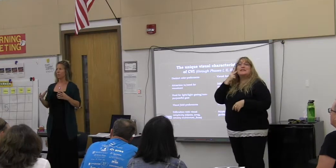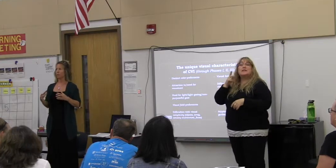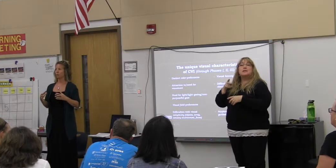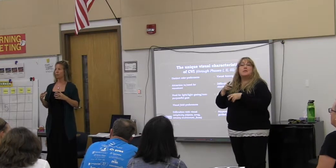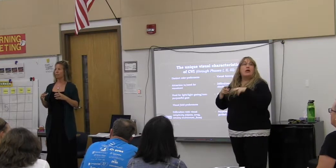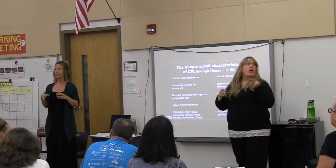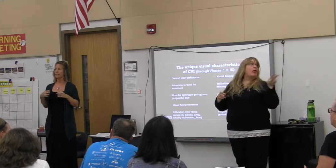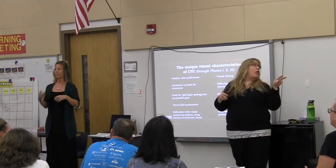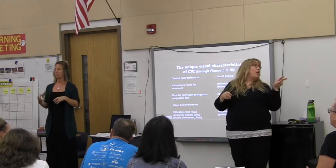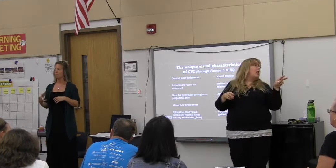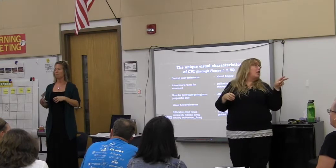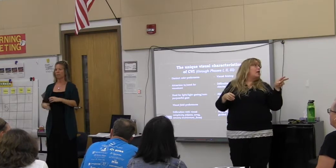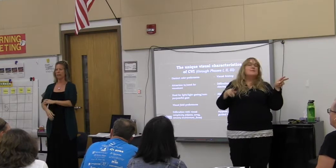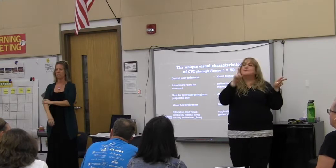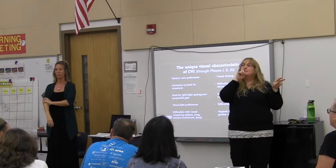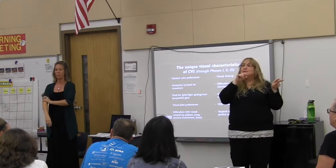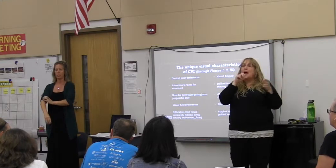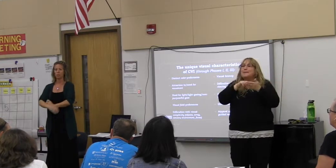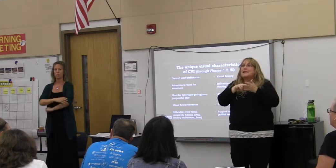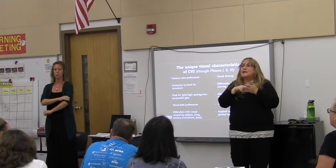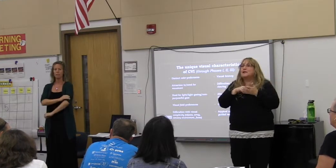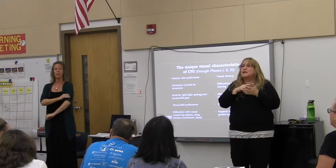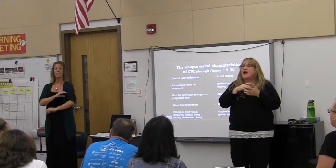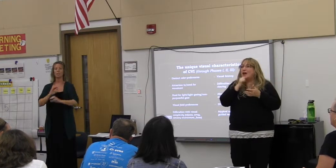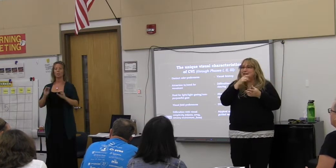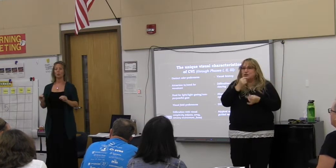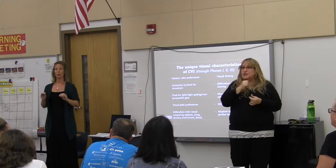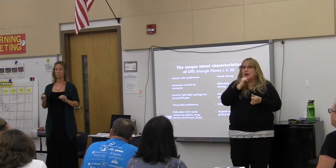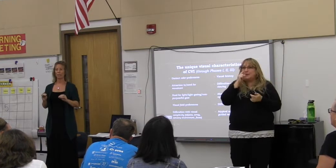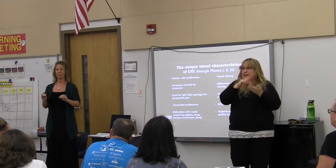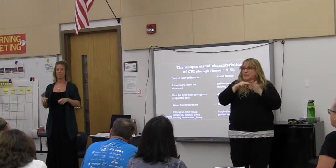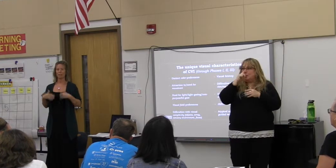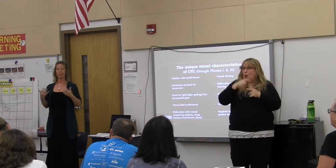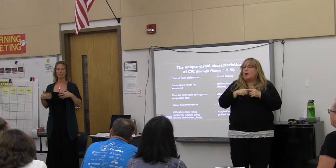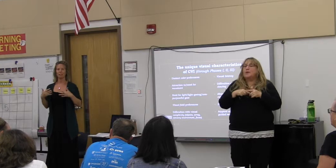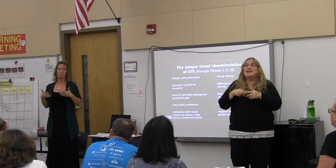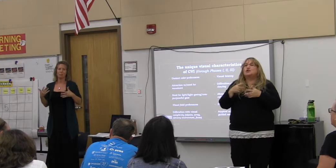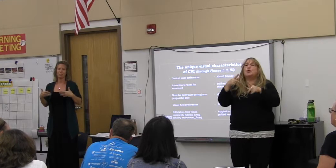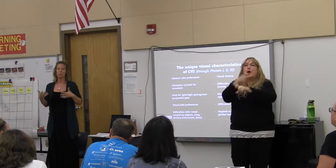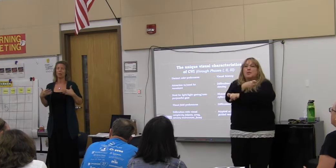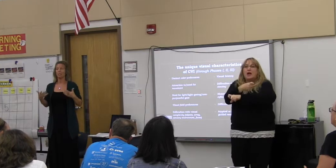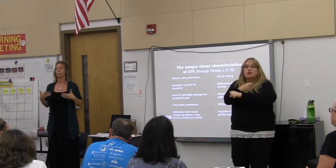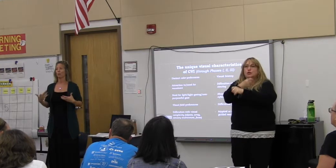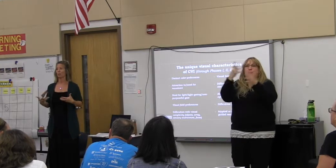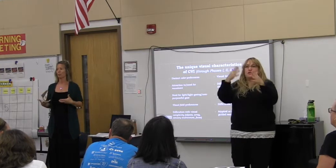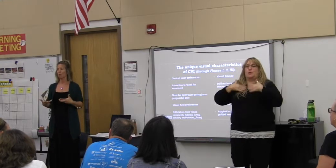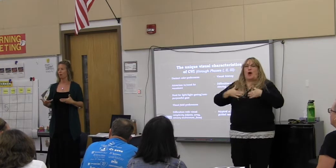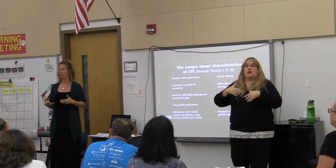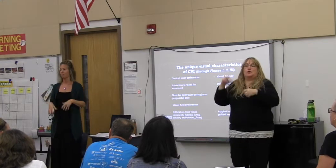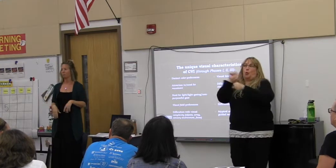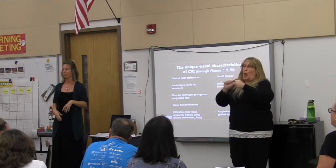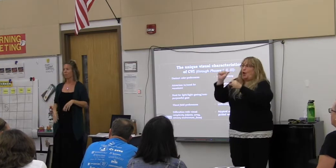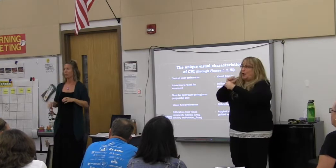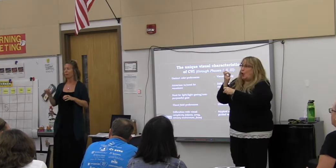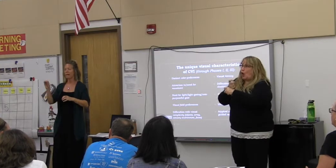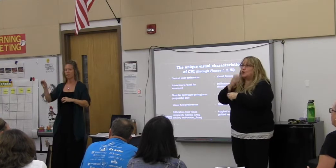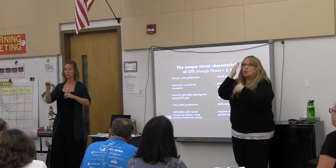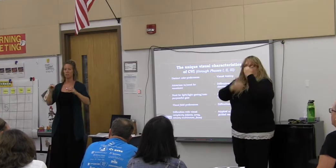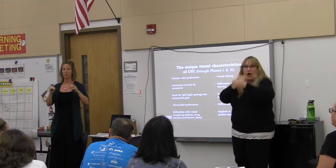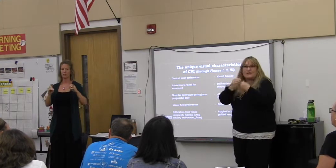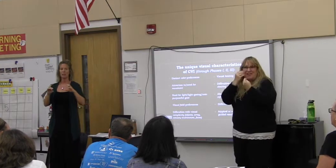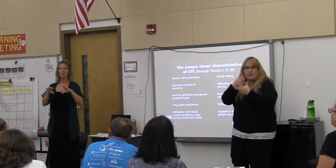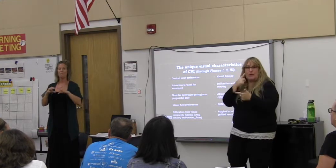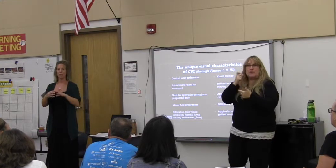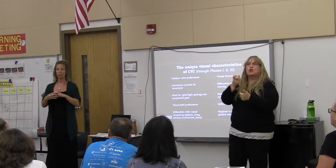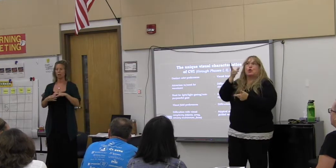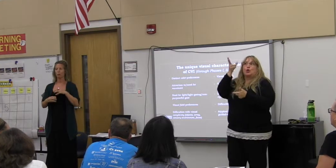that they're not interested. It just might mean that the activity that you're doing is too complex and their body is working too hard. So you might have to